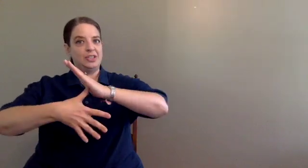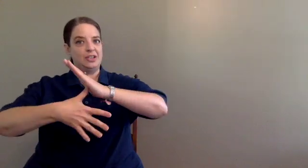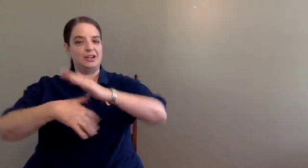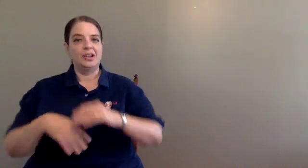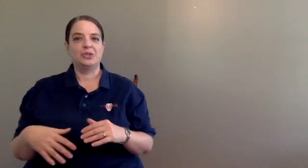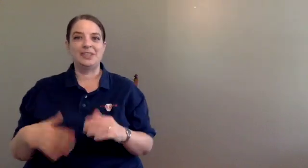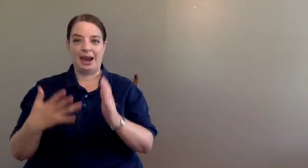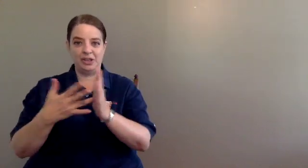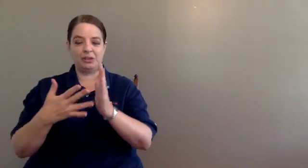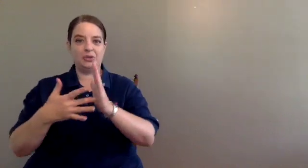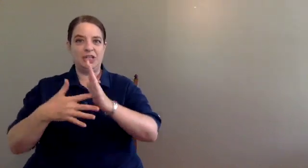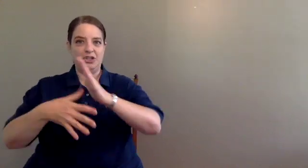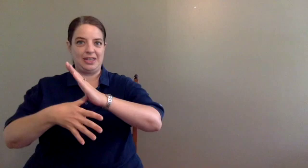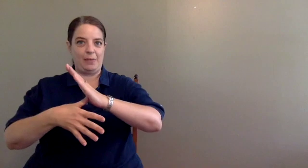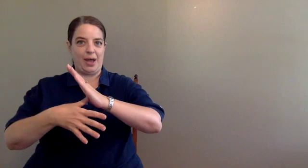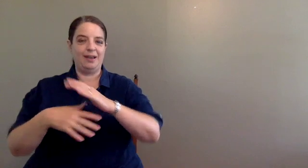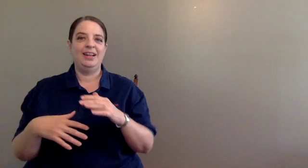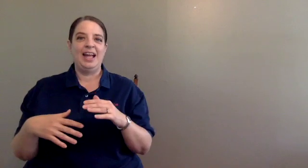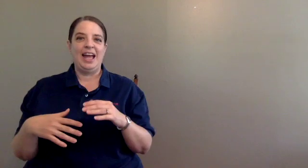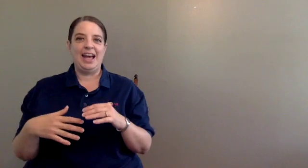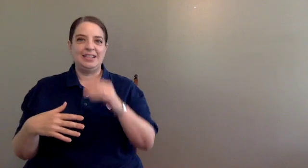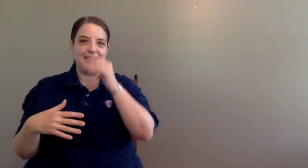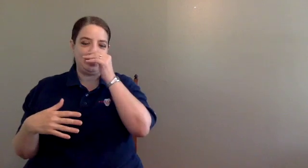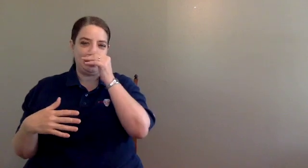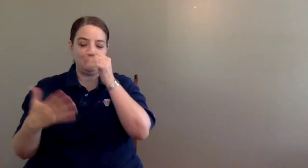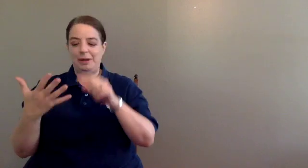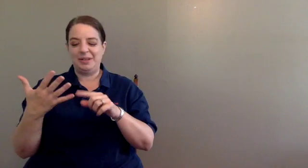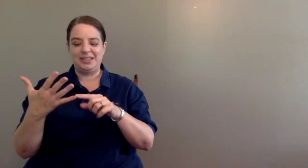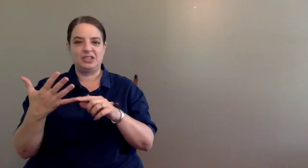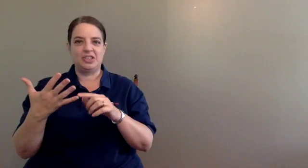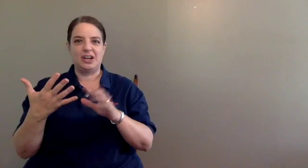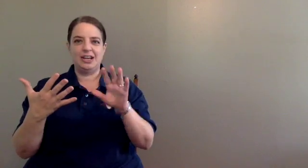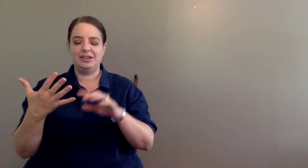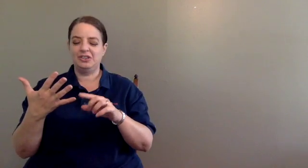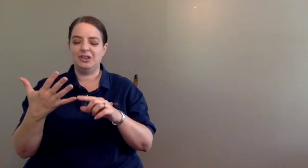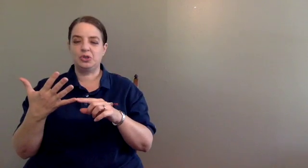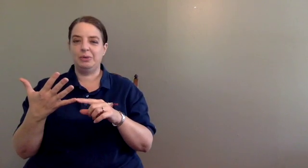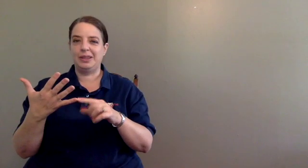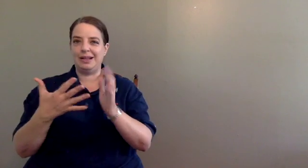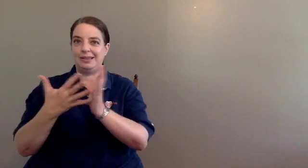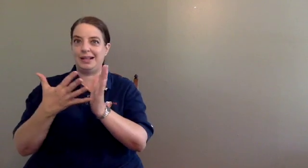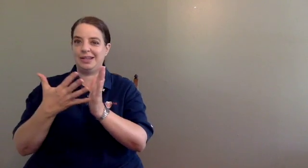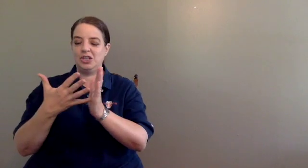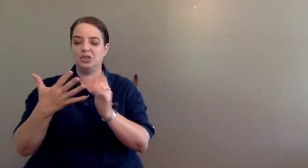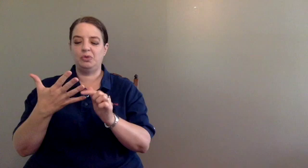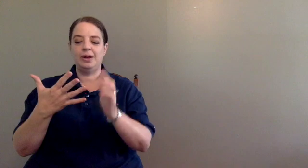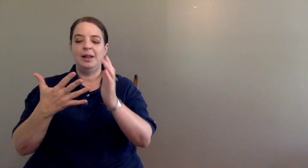senior. So it's counting through the years that way. And I know it might make sense to start here. It's a long story what that sign is used for,